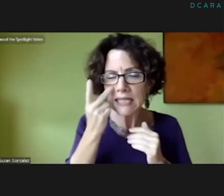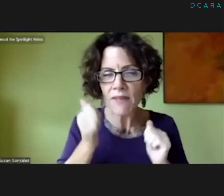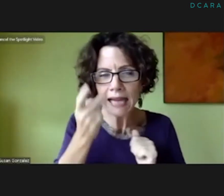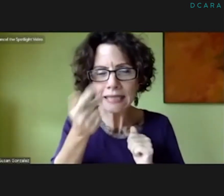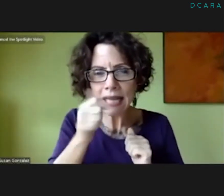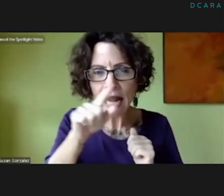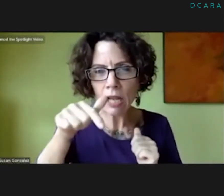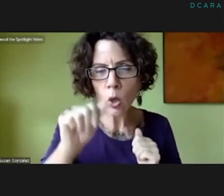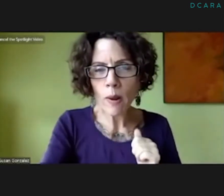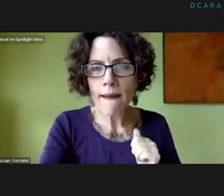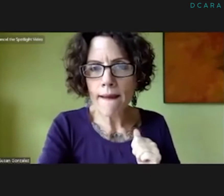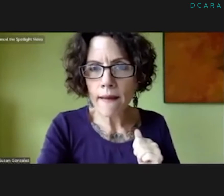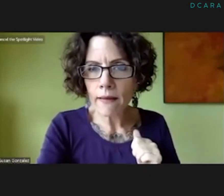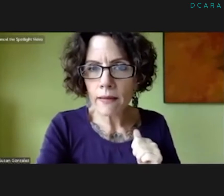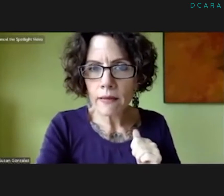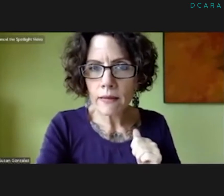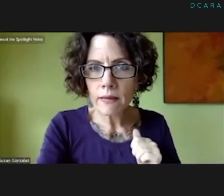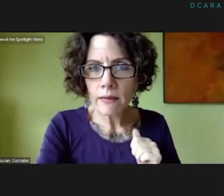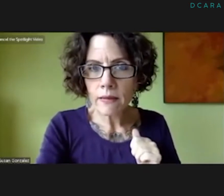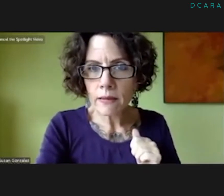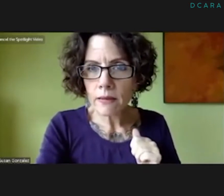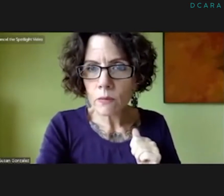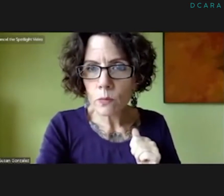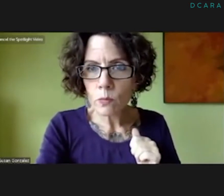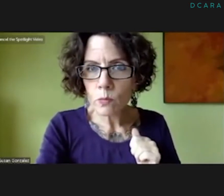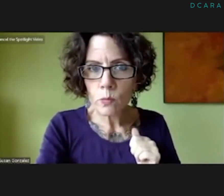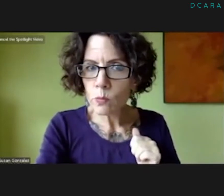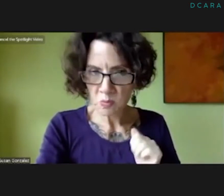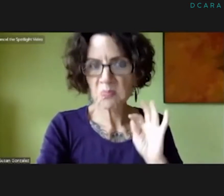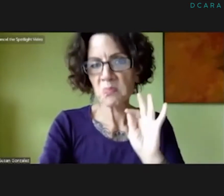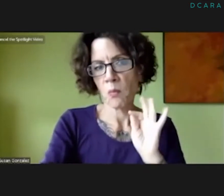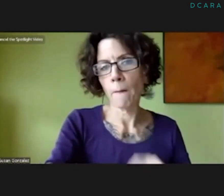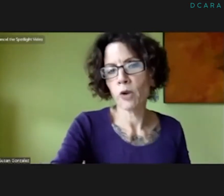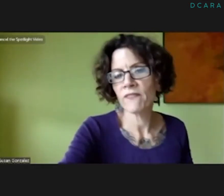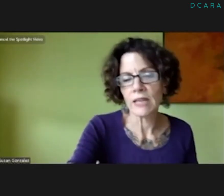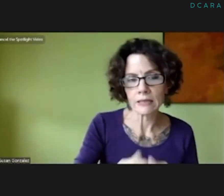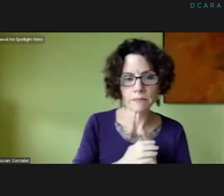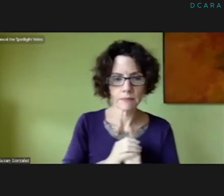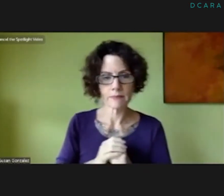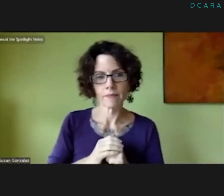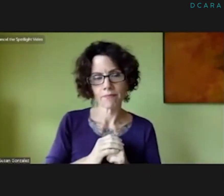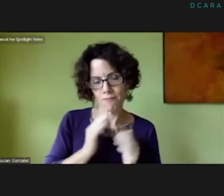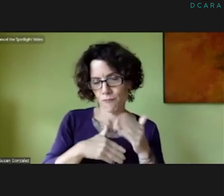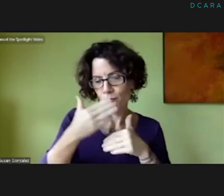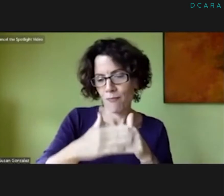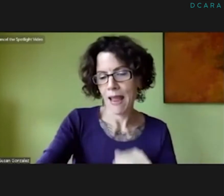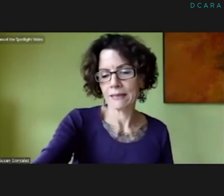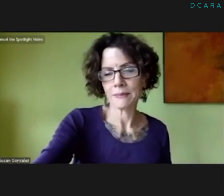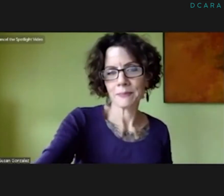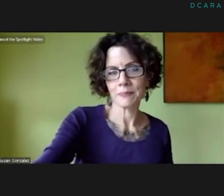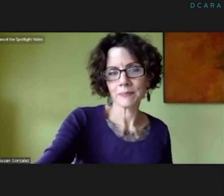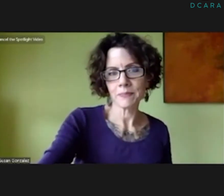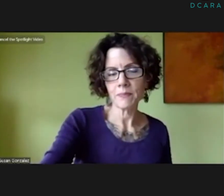Let me check and see if there's any questions. Okay, perfect.